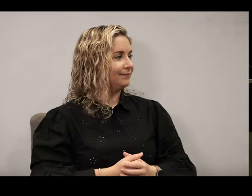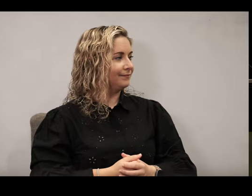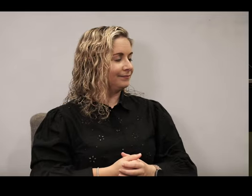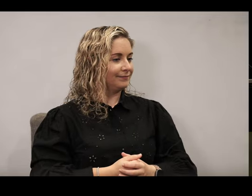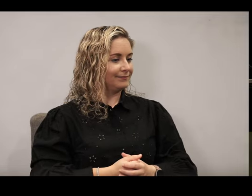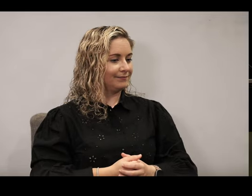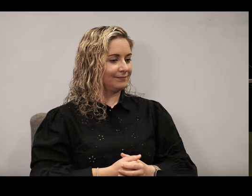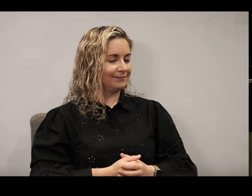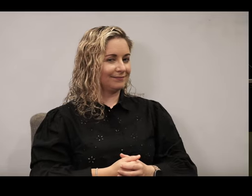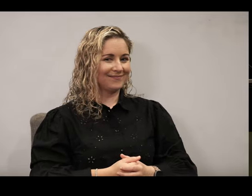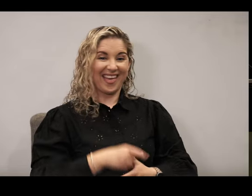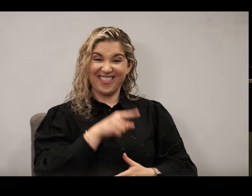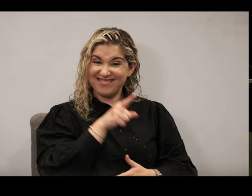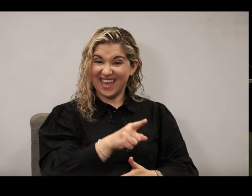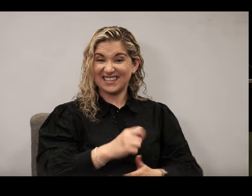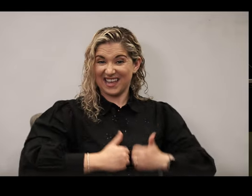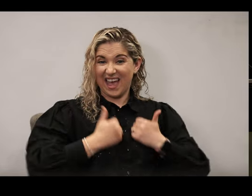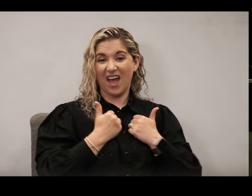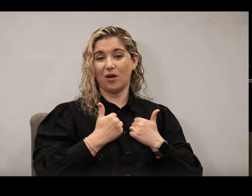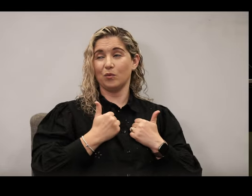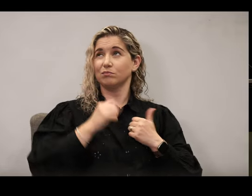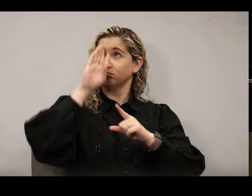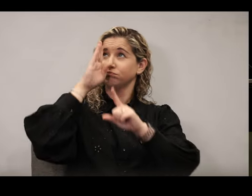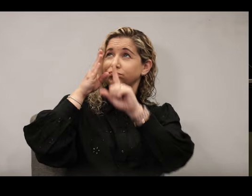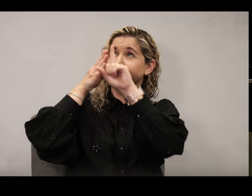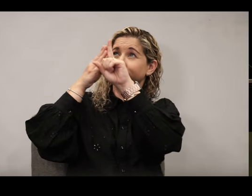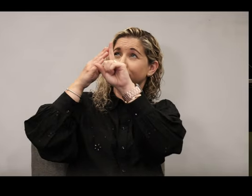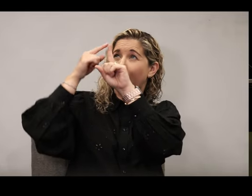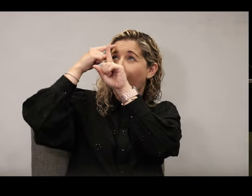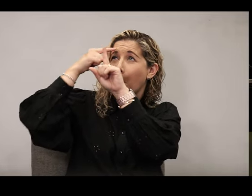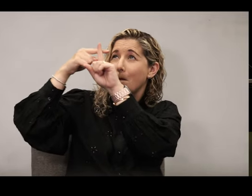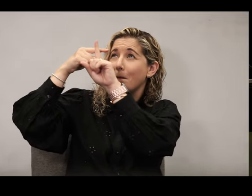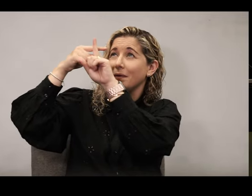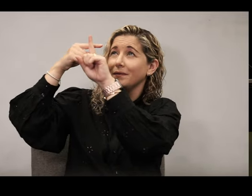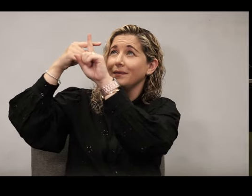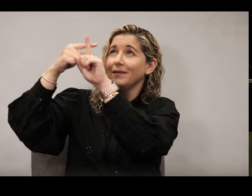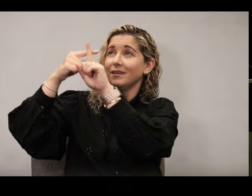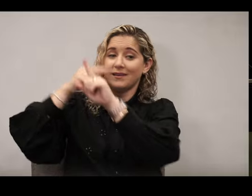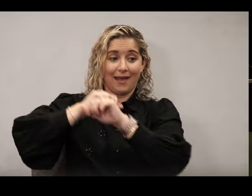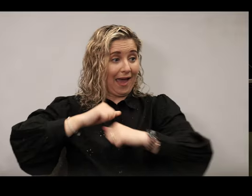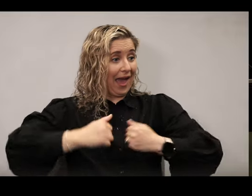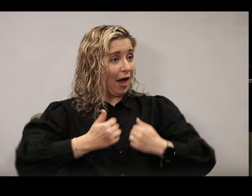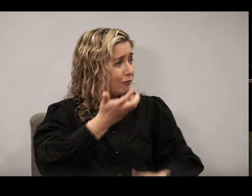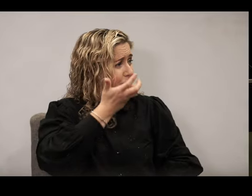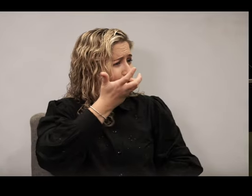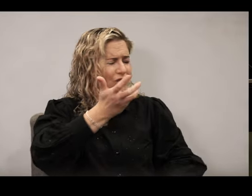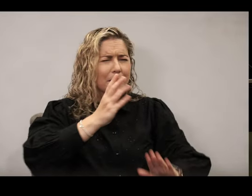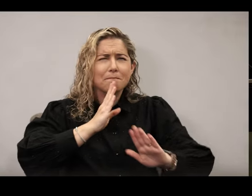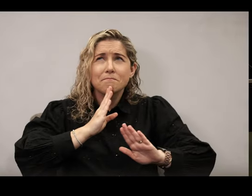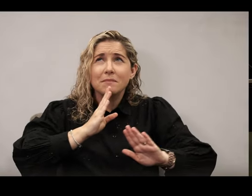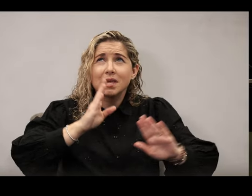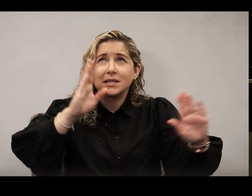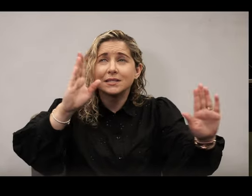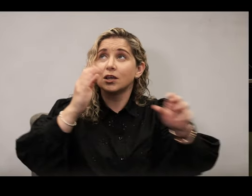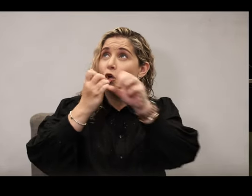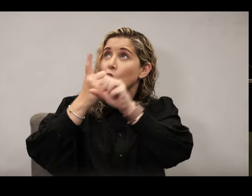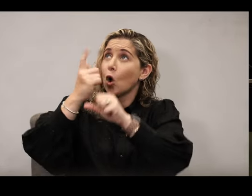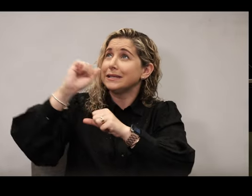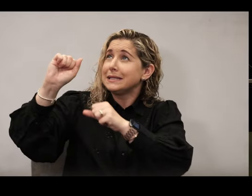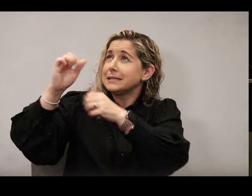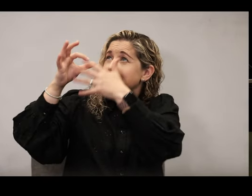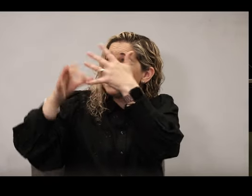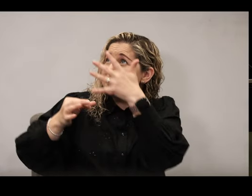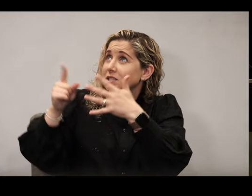that we have real eternal hope. What we are destined for is something incredible, something amazing, because the image of God will not